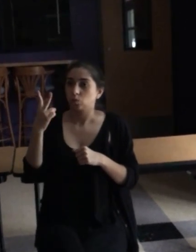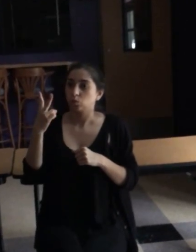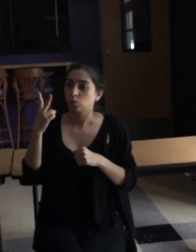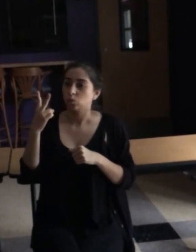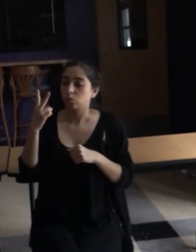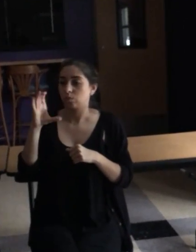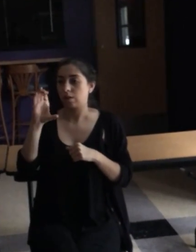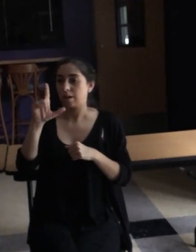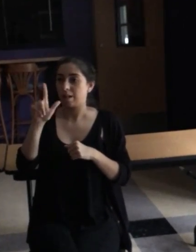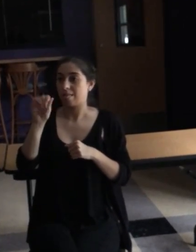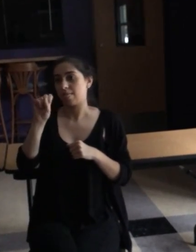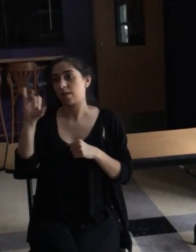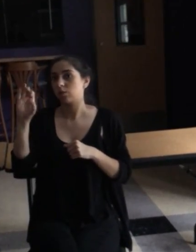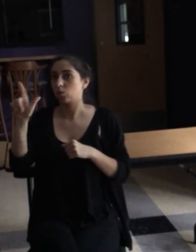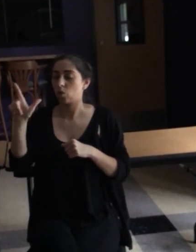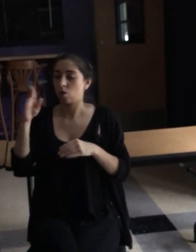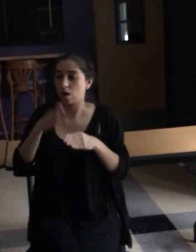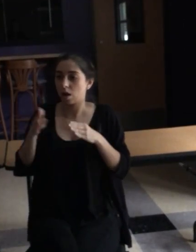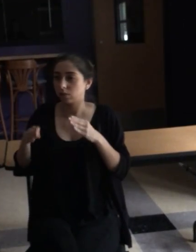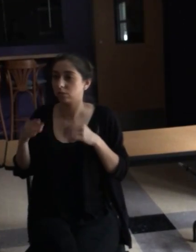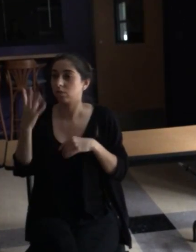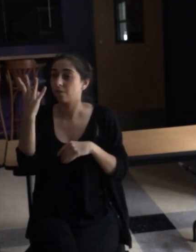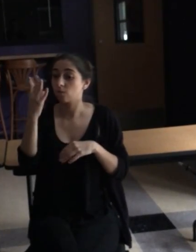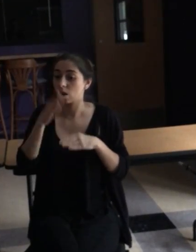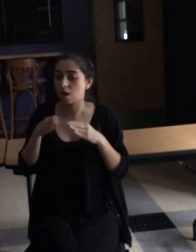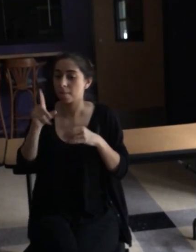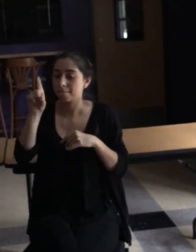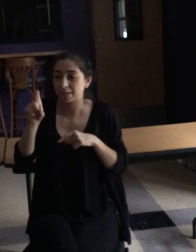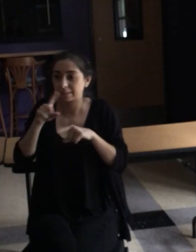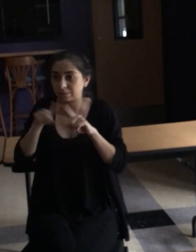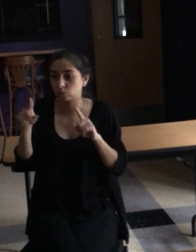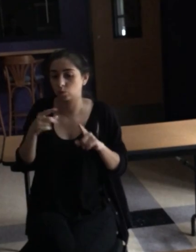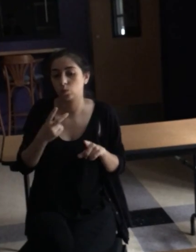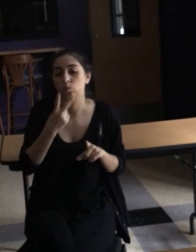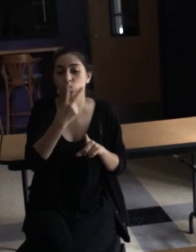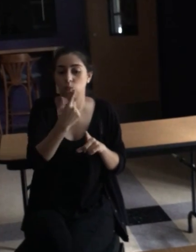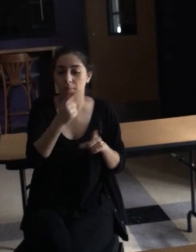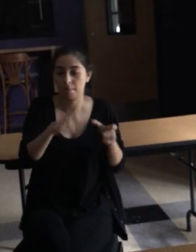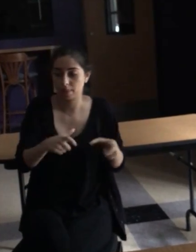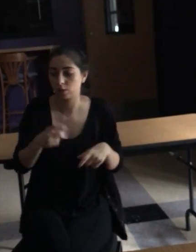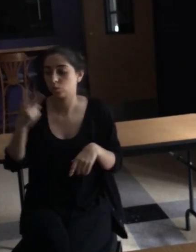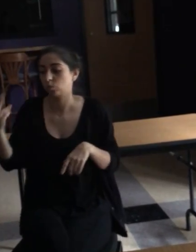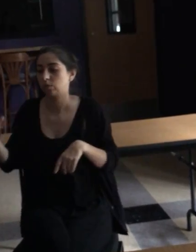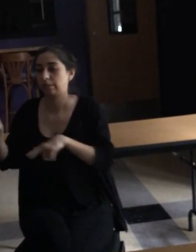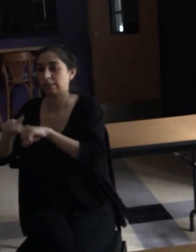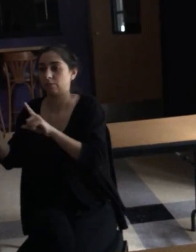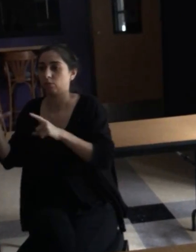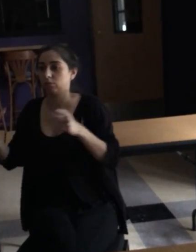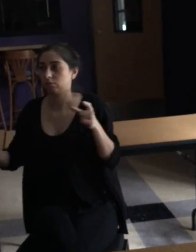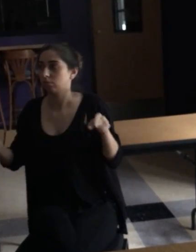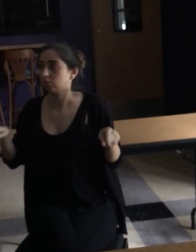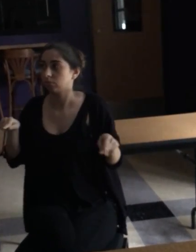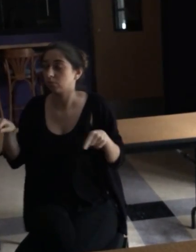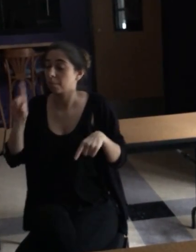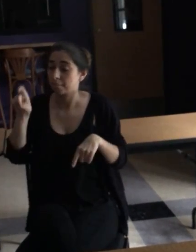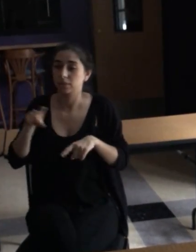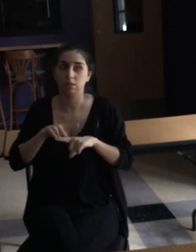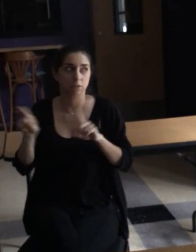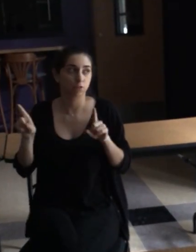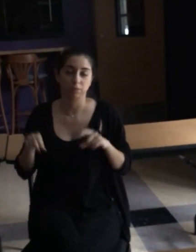cuts. The 4 cuts have to be different, so 2 on one plate, 2 on the other. They have to be different. I